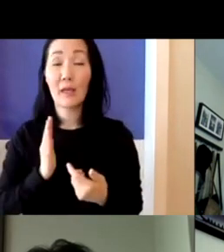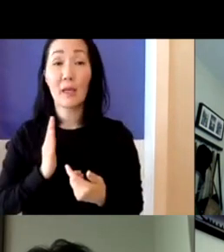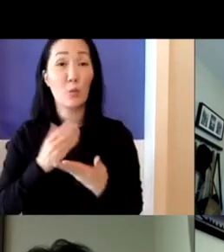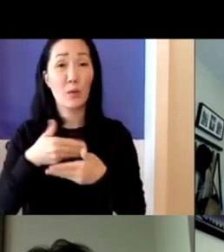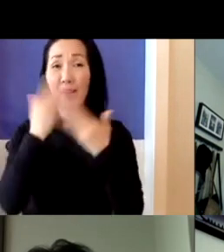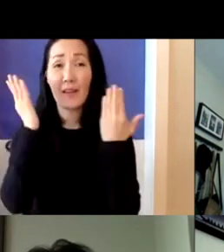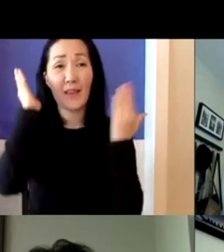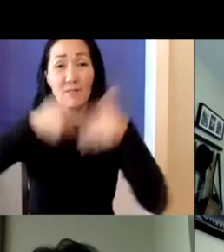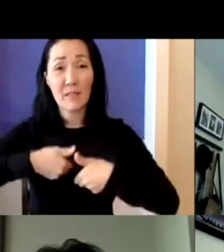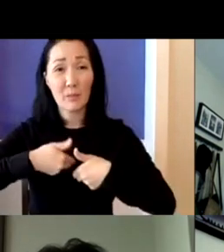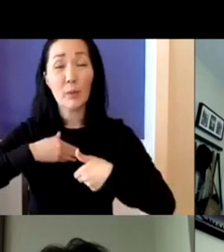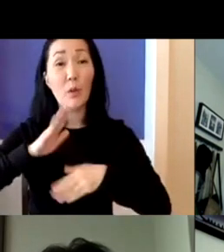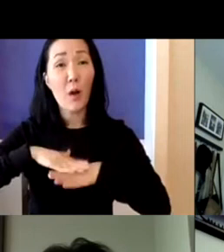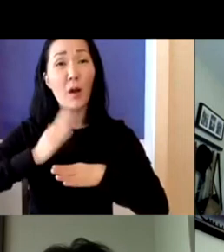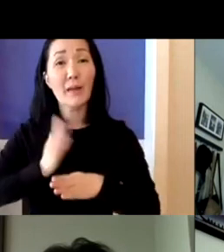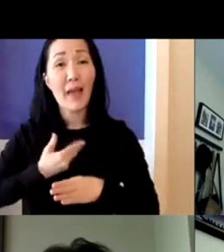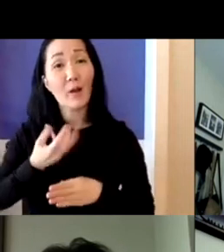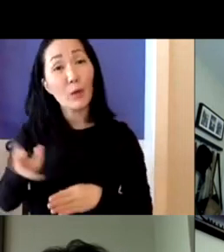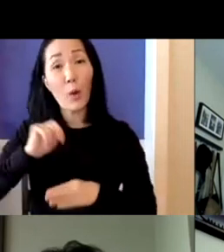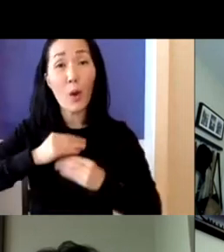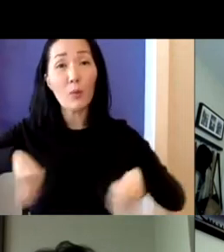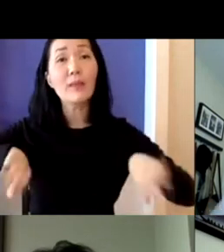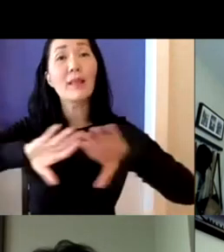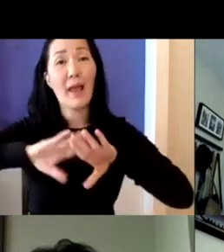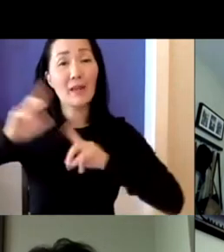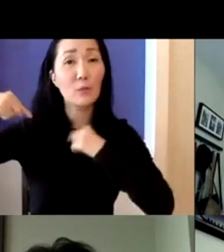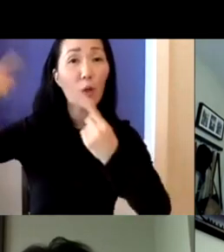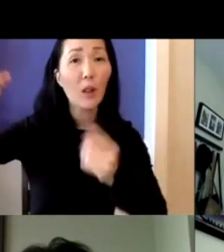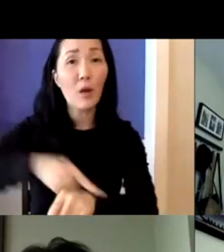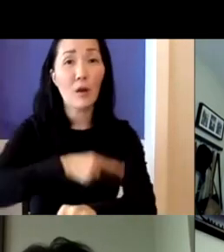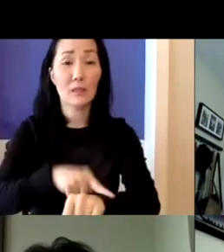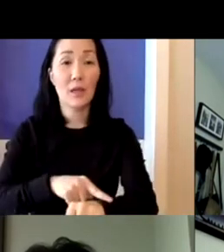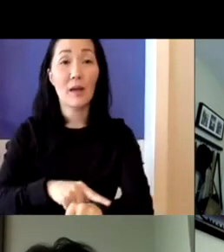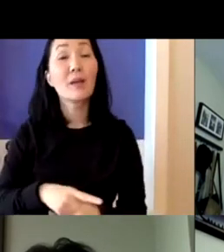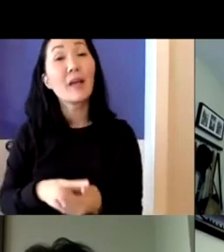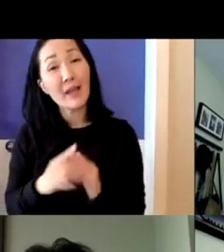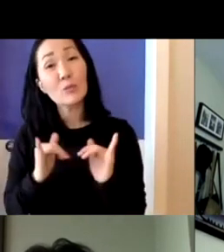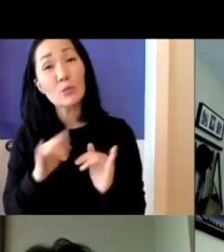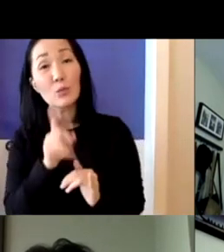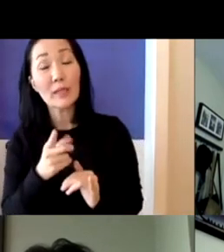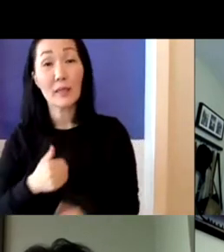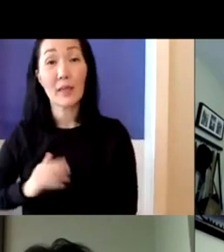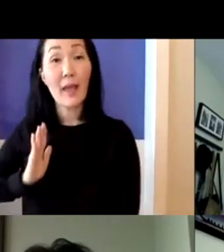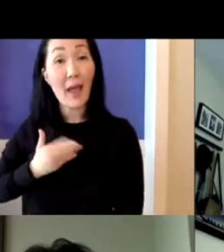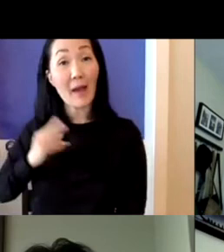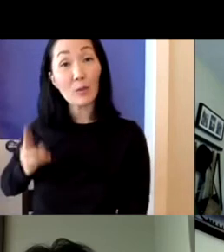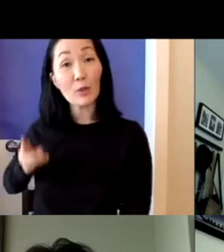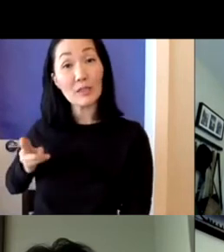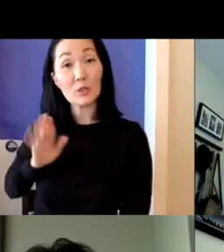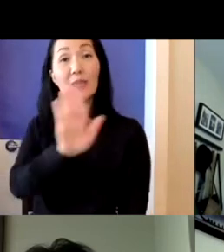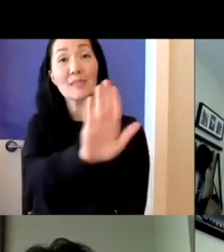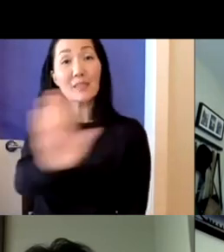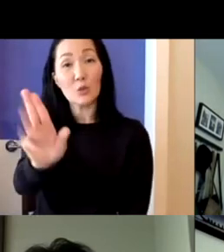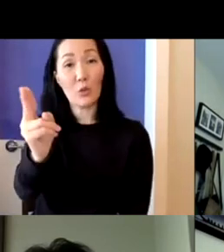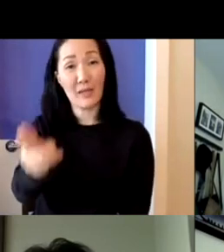long. So we definitely want to showcase that our history is your history, that as Carol Ann mentioned, this land is laden with